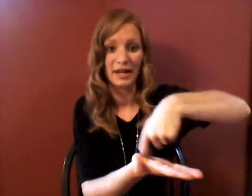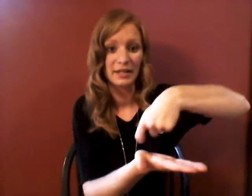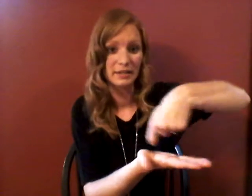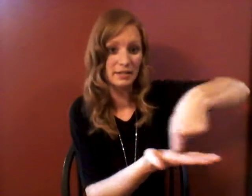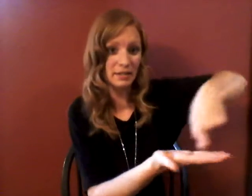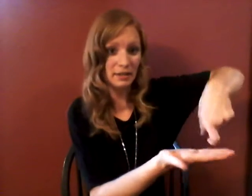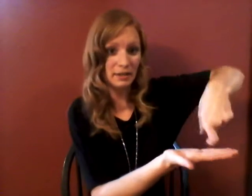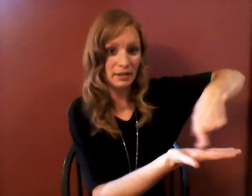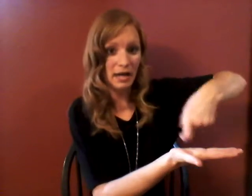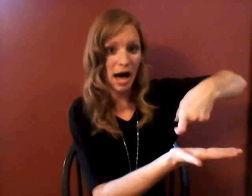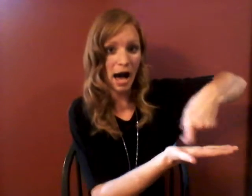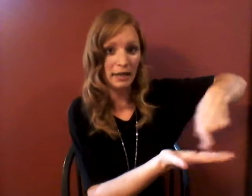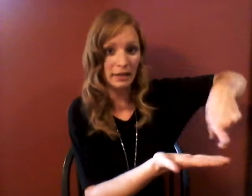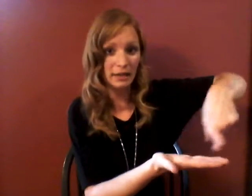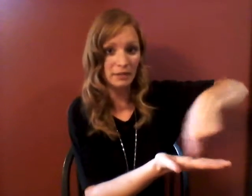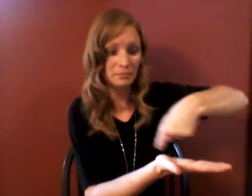ice. Hockey.